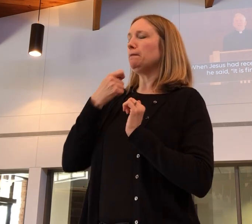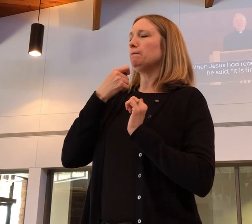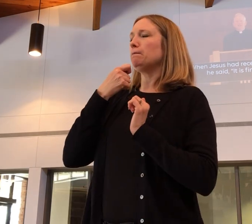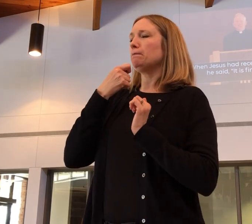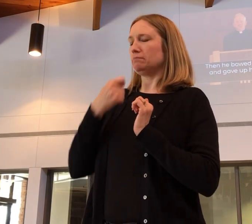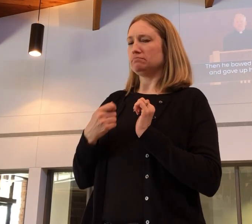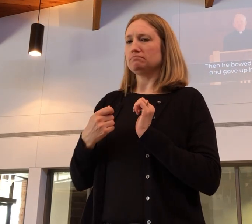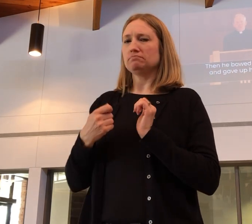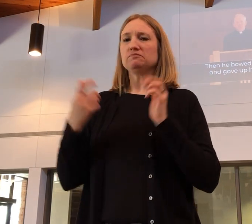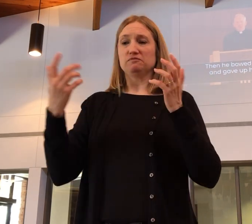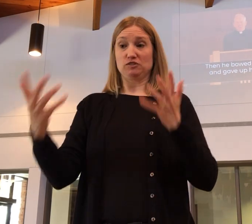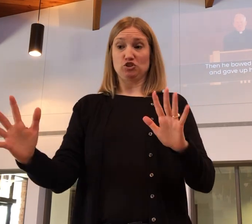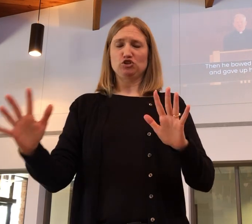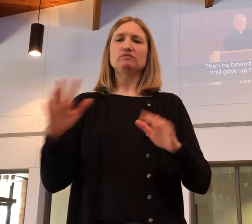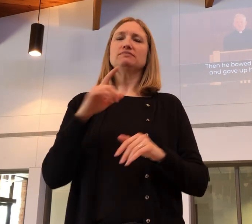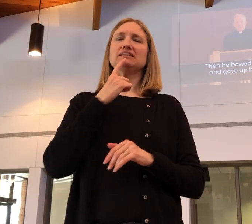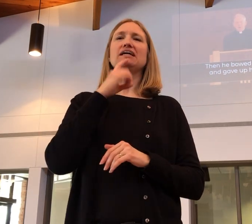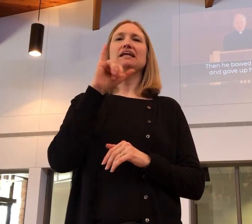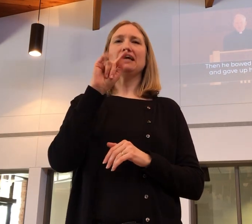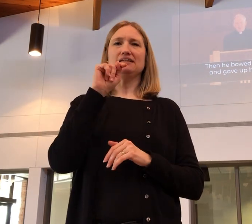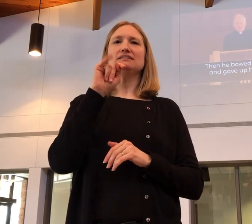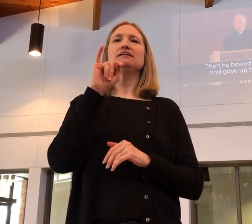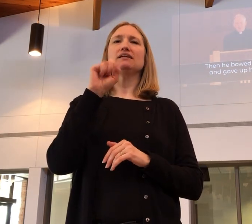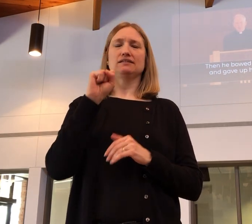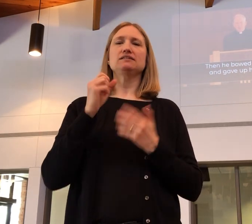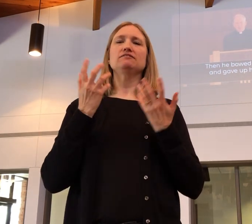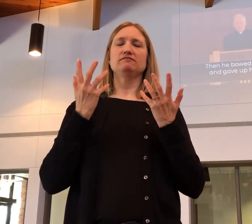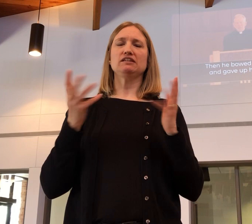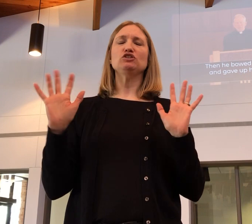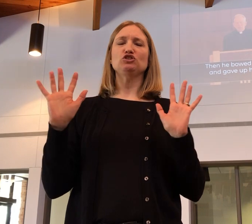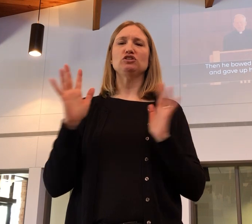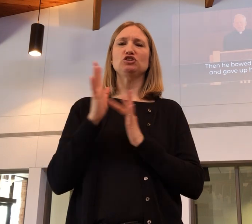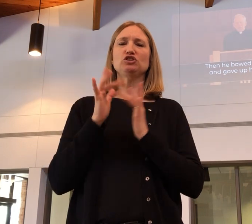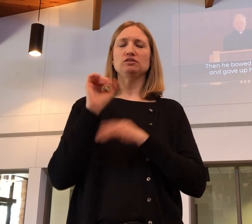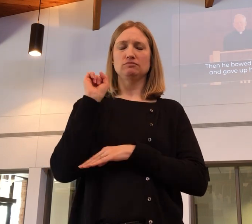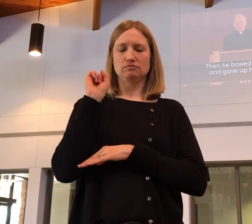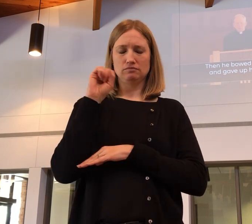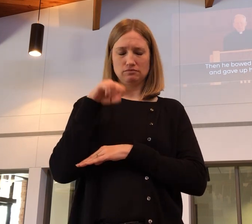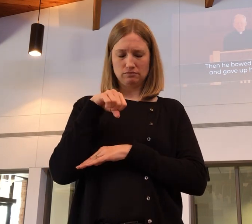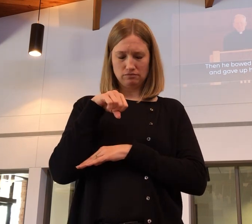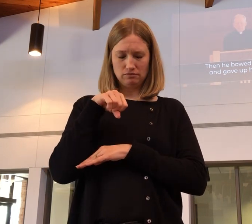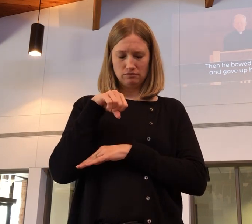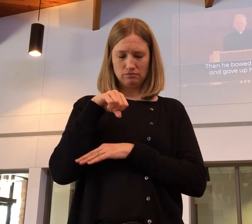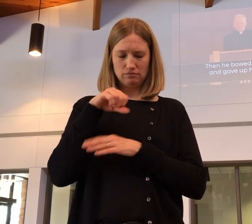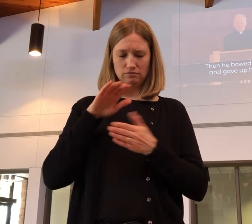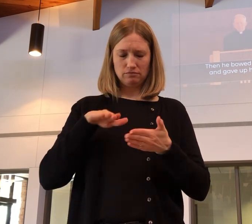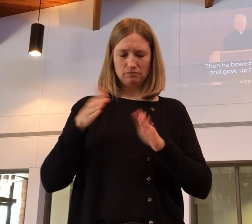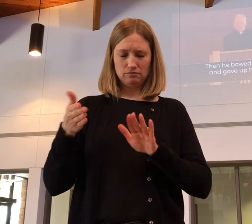"It is finished." Then he bowed his head and gave up his spirit.